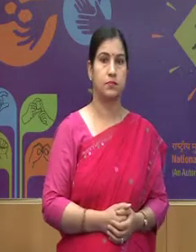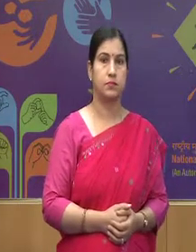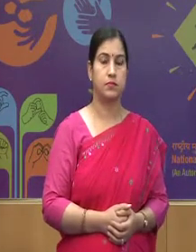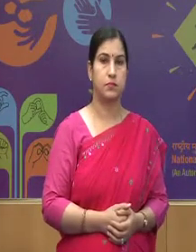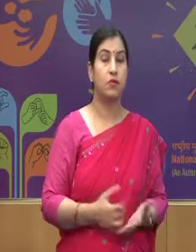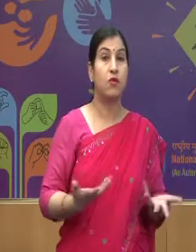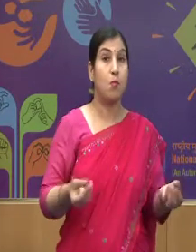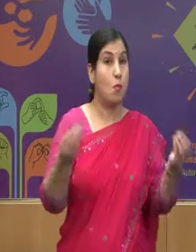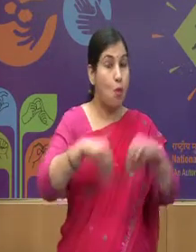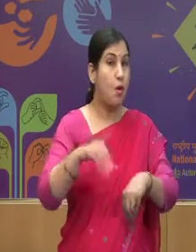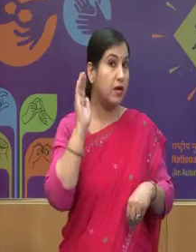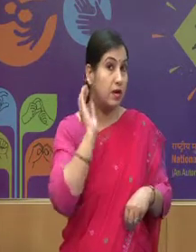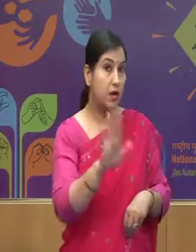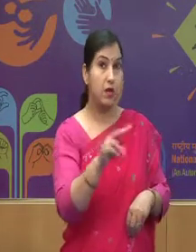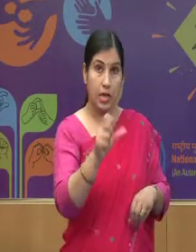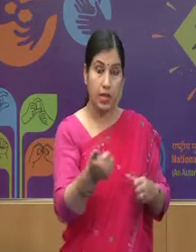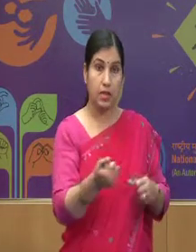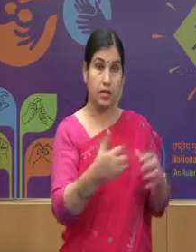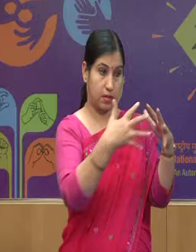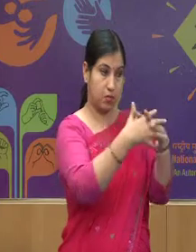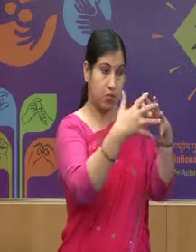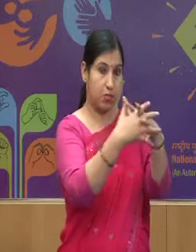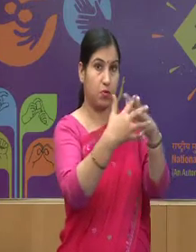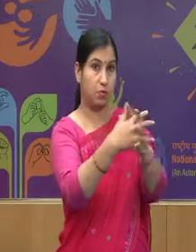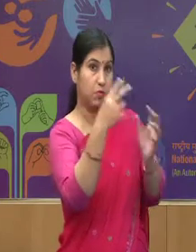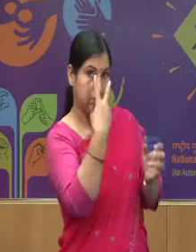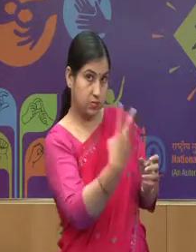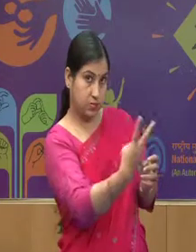For more details, you can visit our website